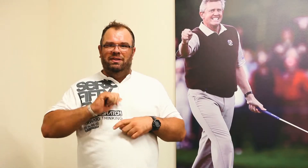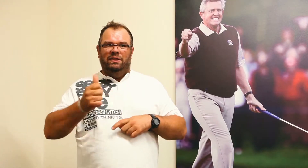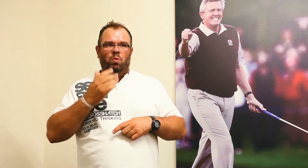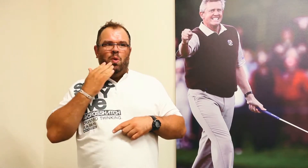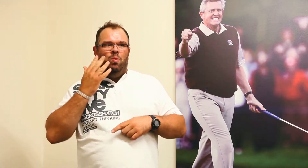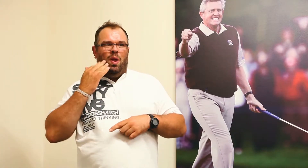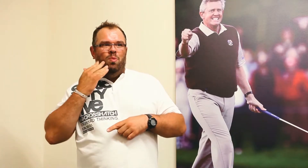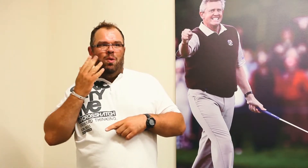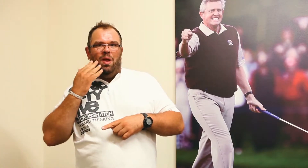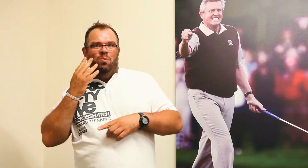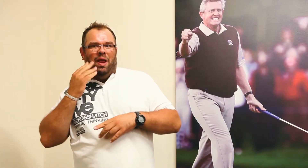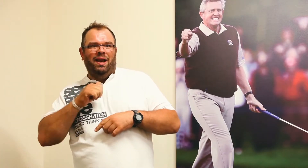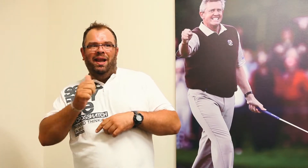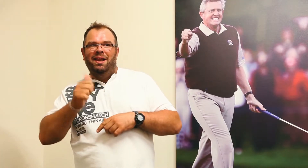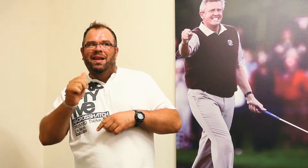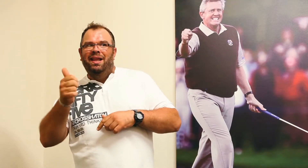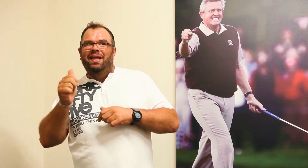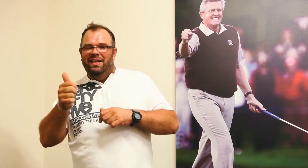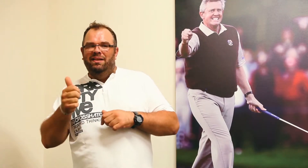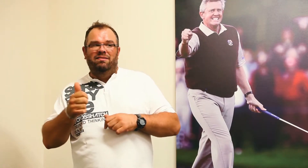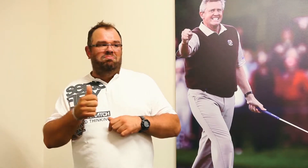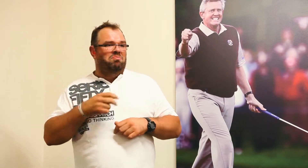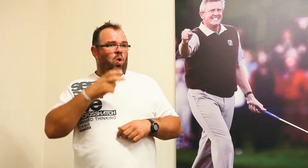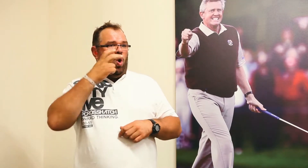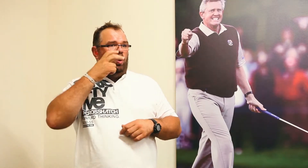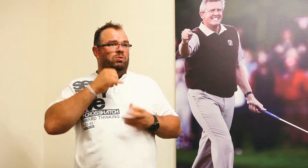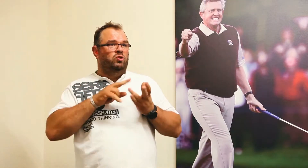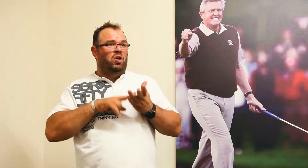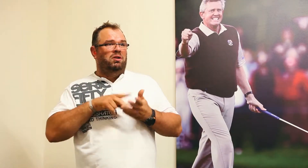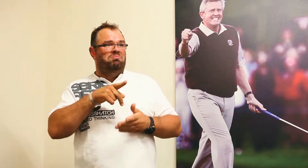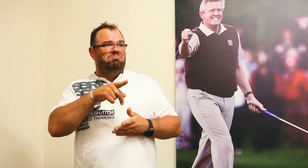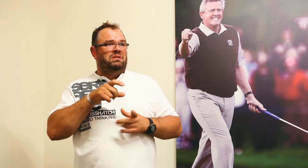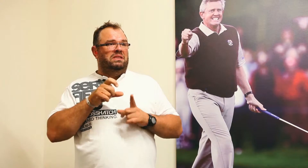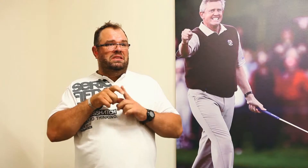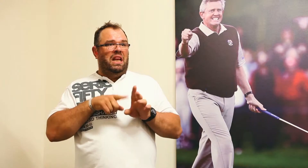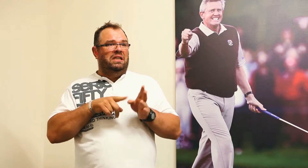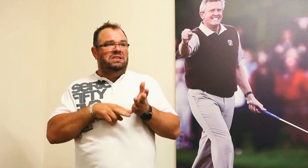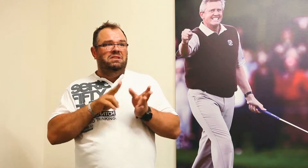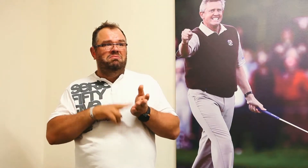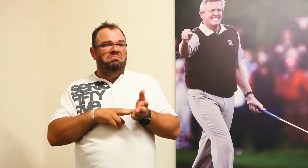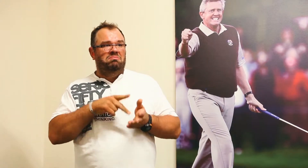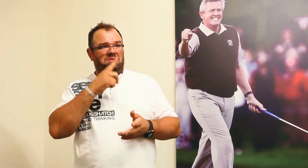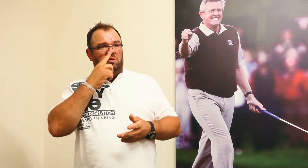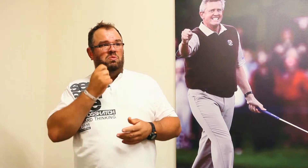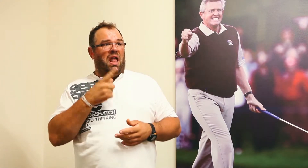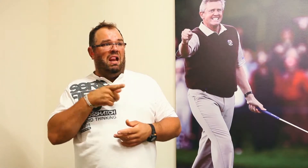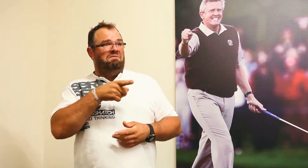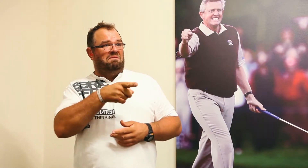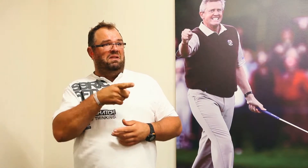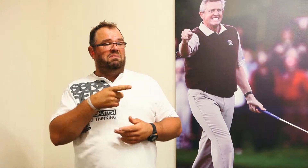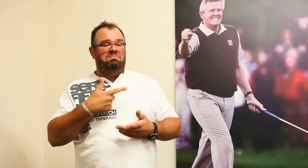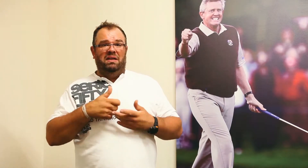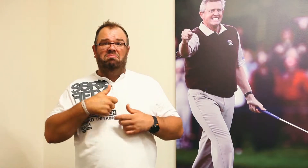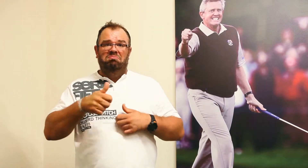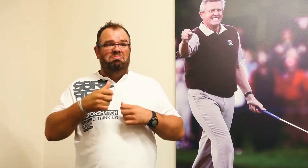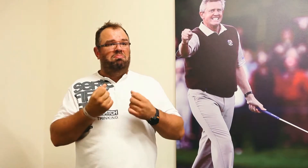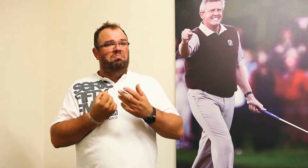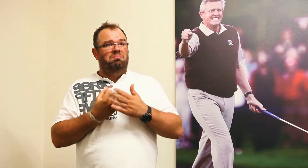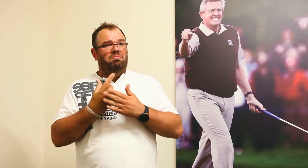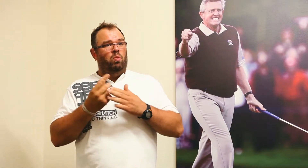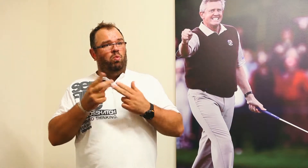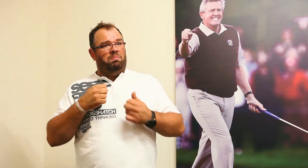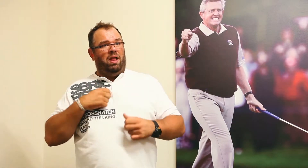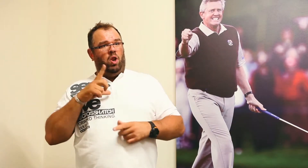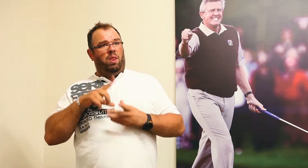about it, wants to, keeps asking me when's the next one. And my oldest son, Dylan, he's